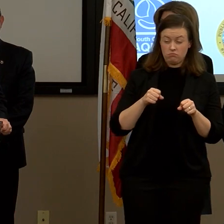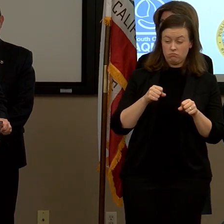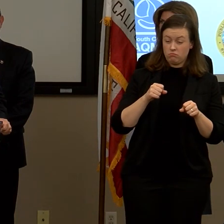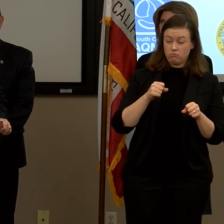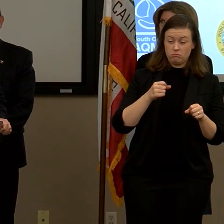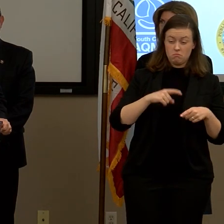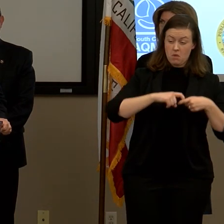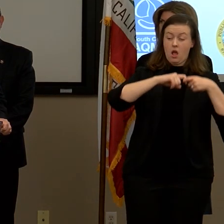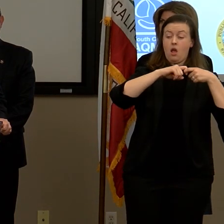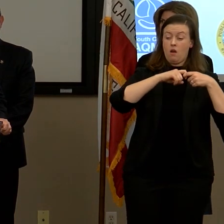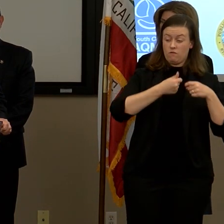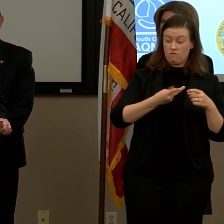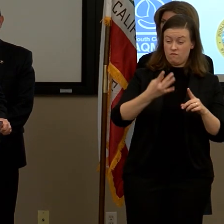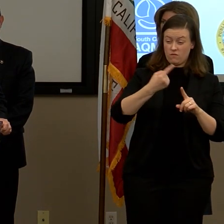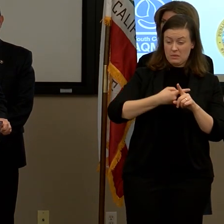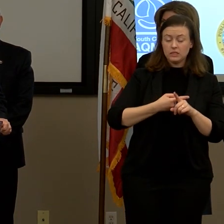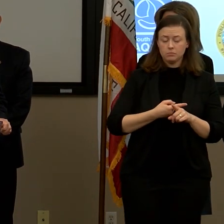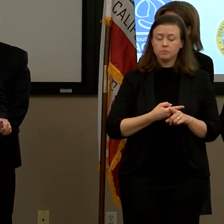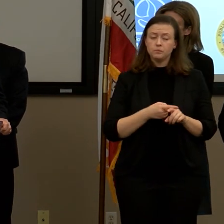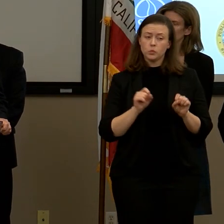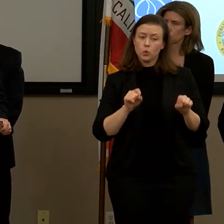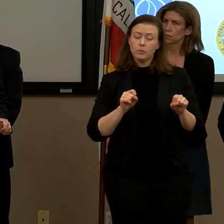It could be some time.